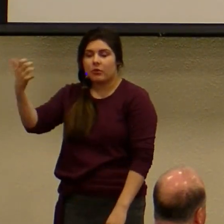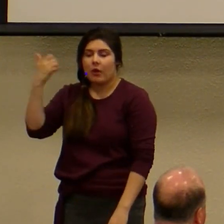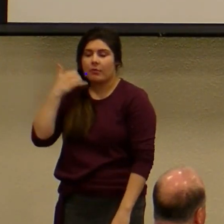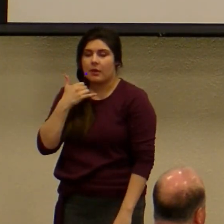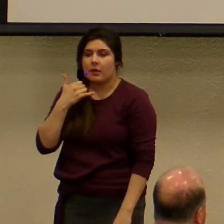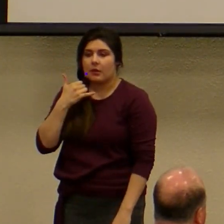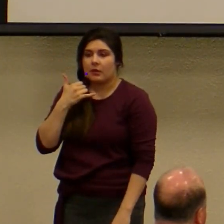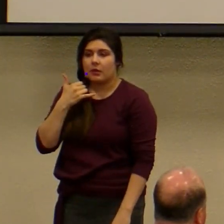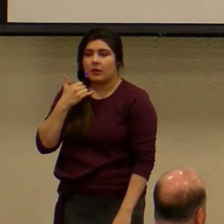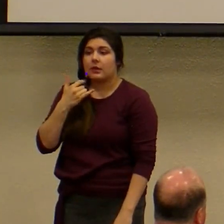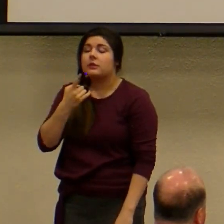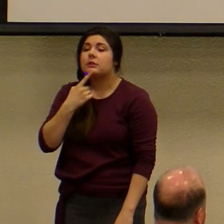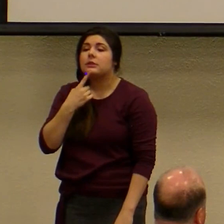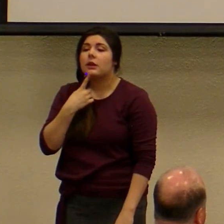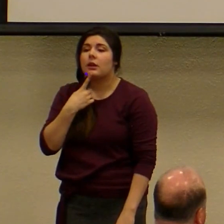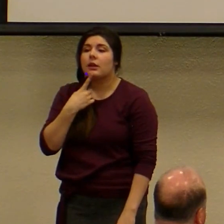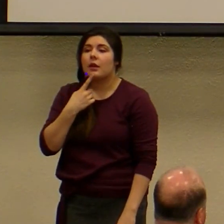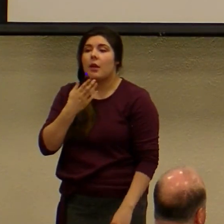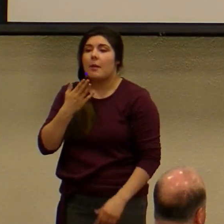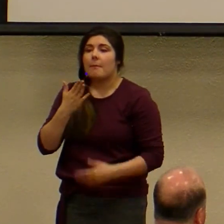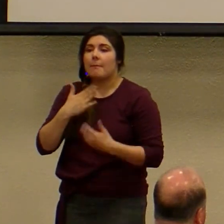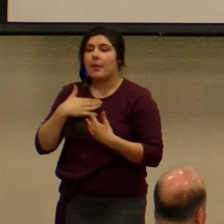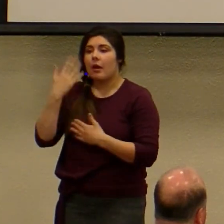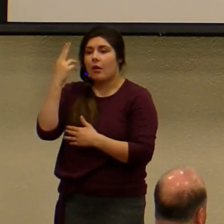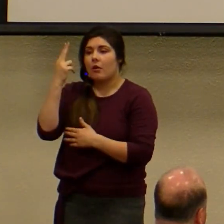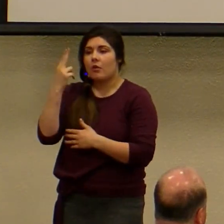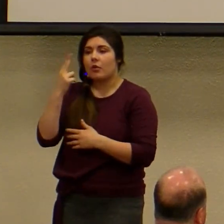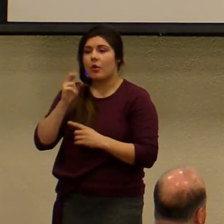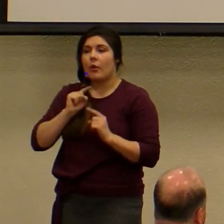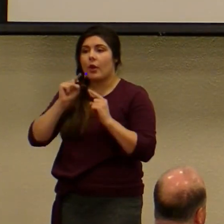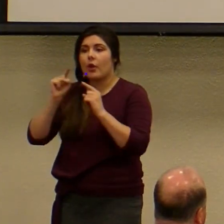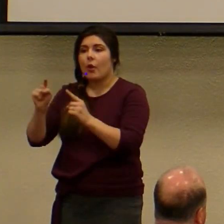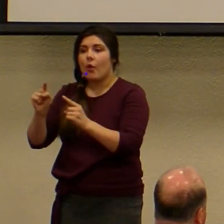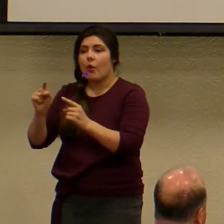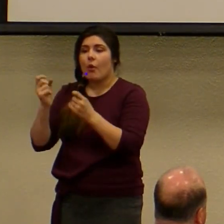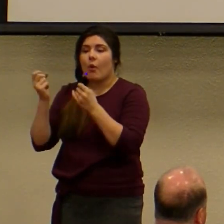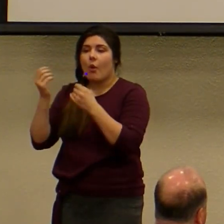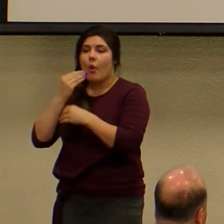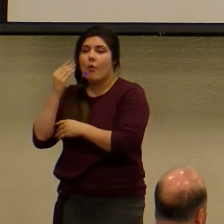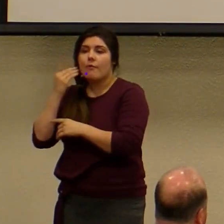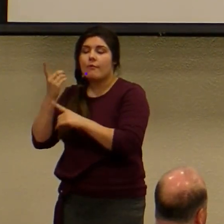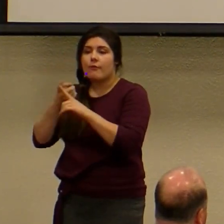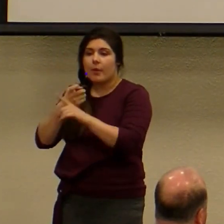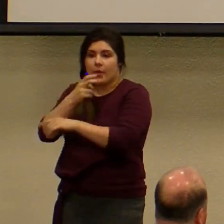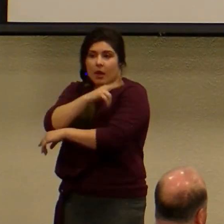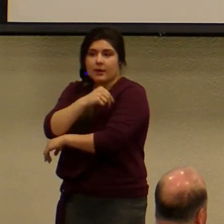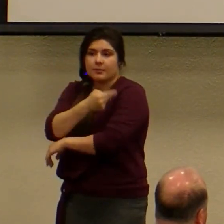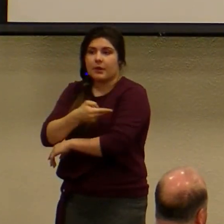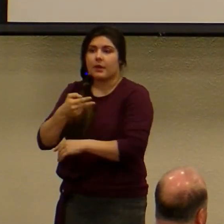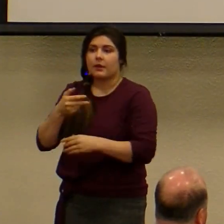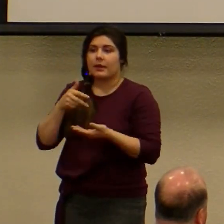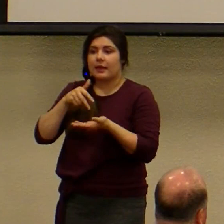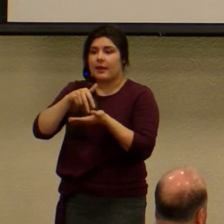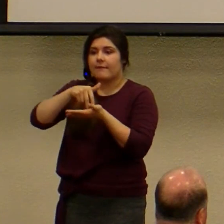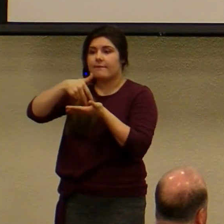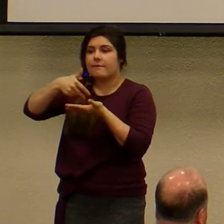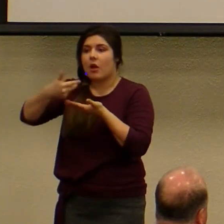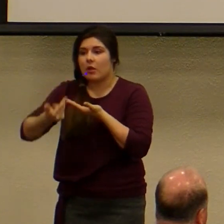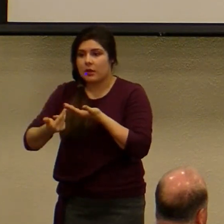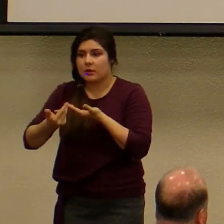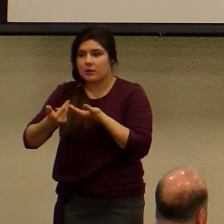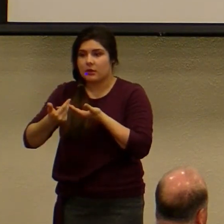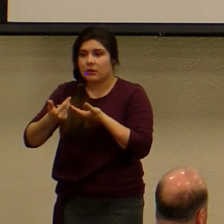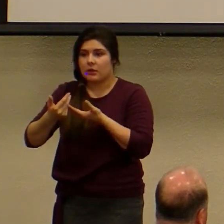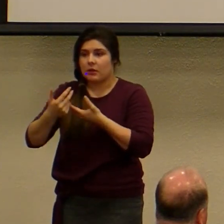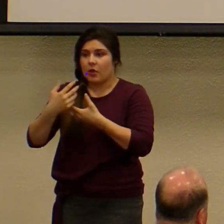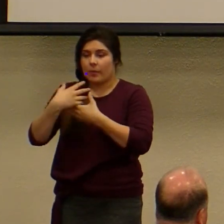from my aunt was that my uncle, on the way home from the hospital, had fallen outside of the hospital, hit his head,